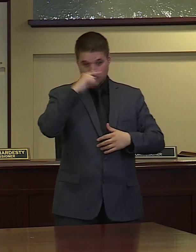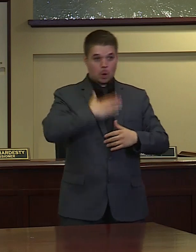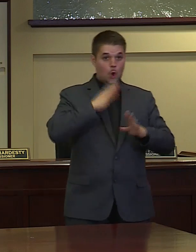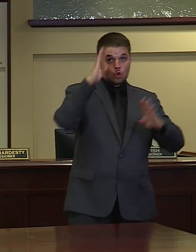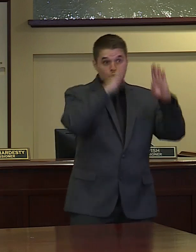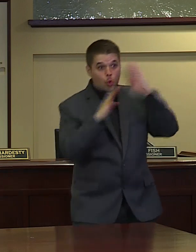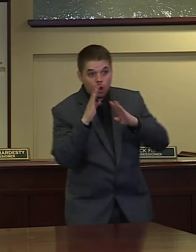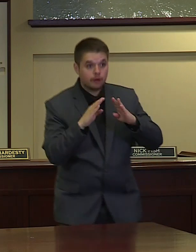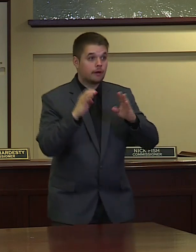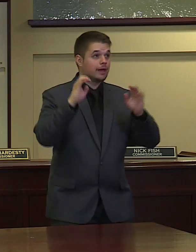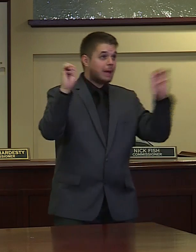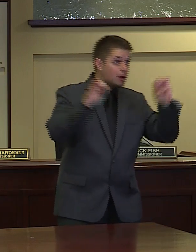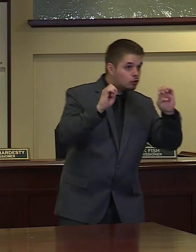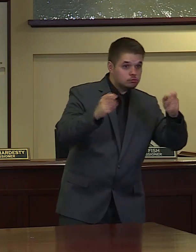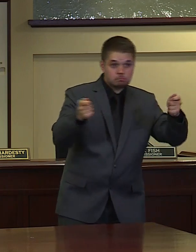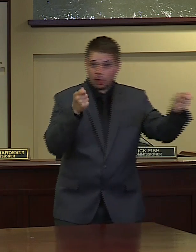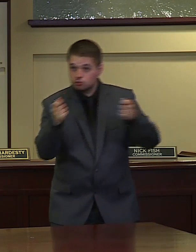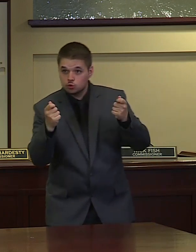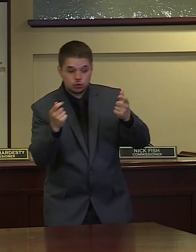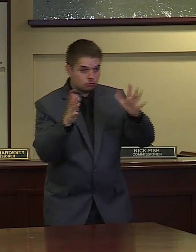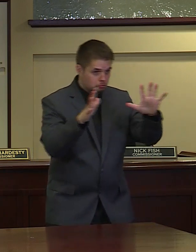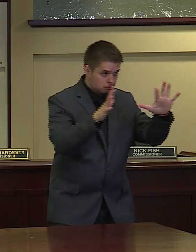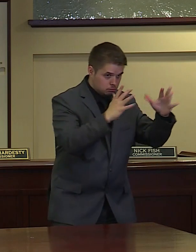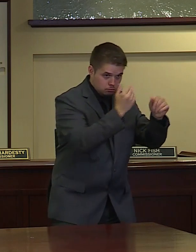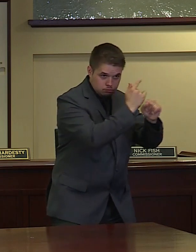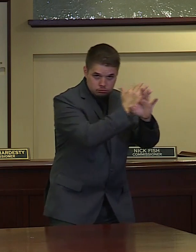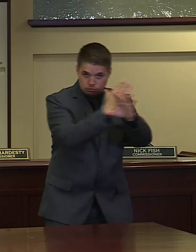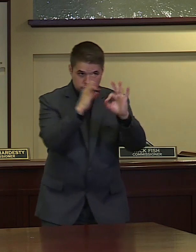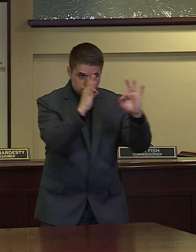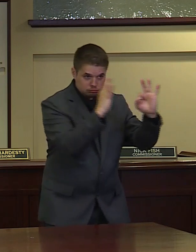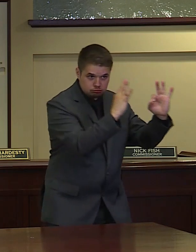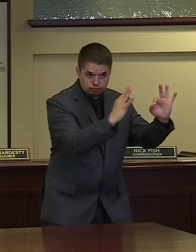manager. But I am also ever the optimist.